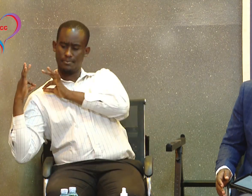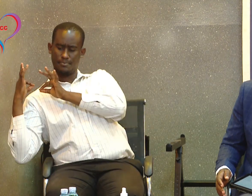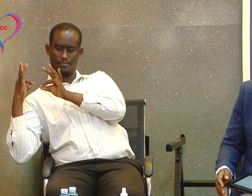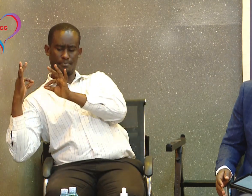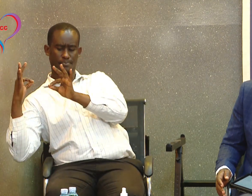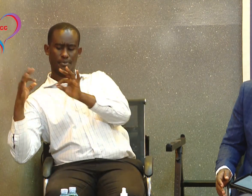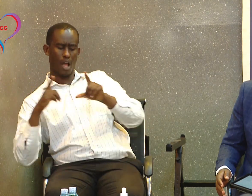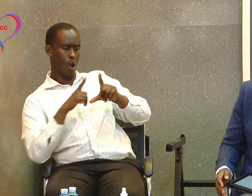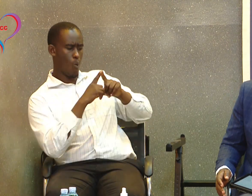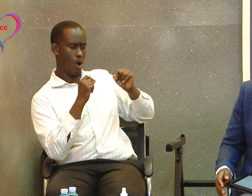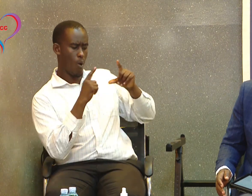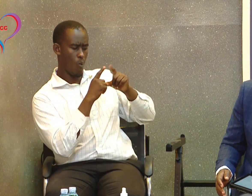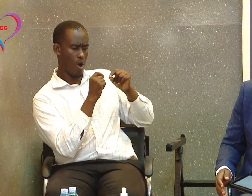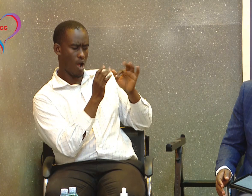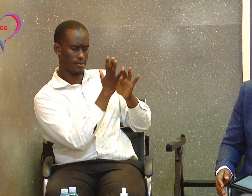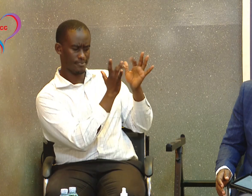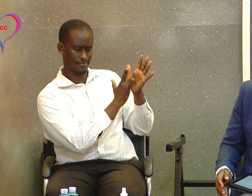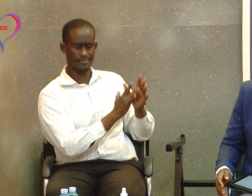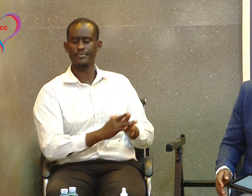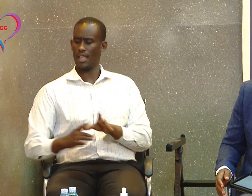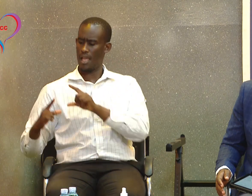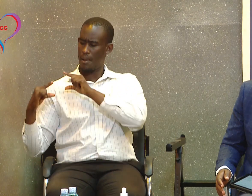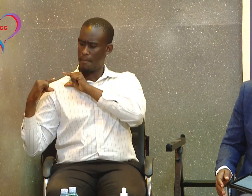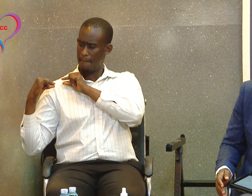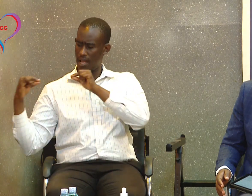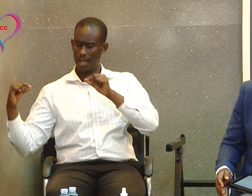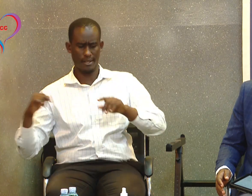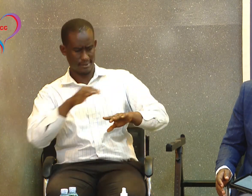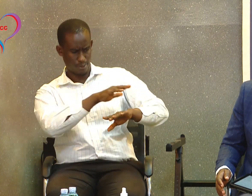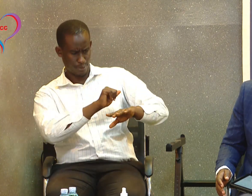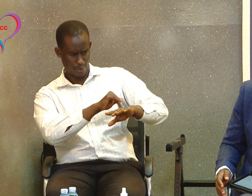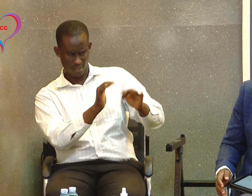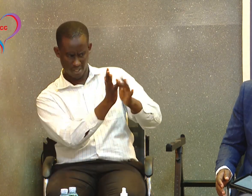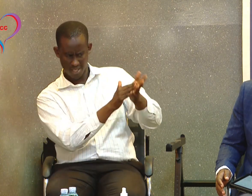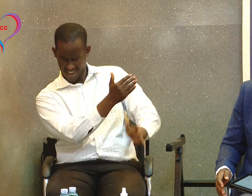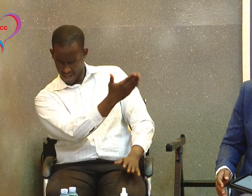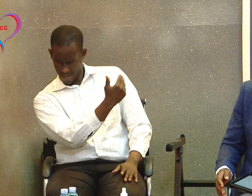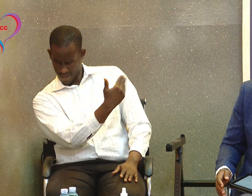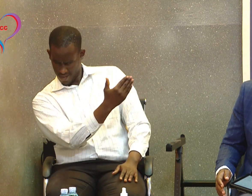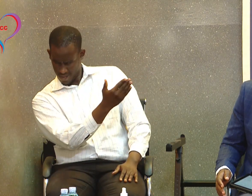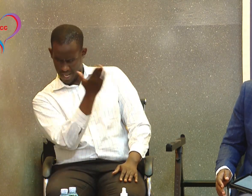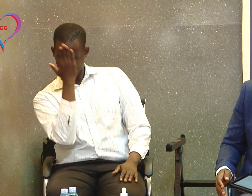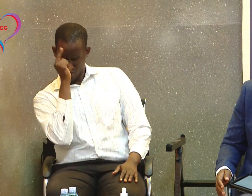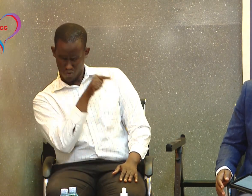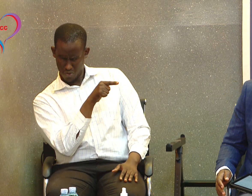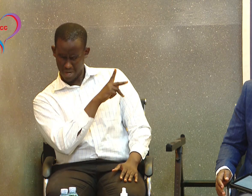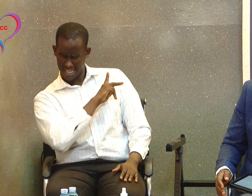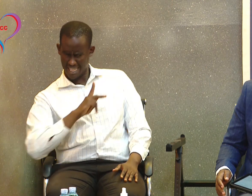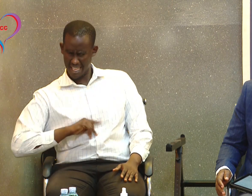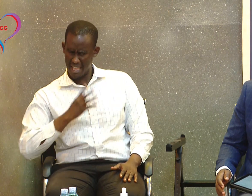the praetorium again, called Jesus and said to him, are you the king of the